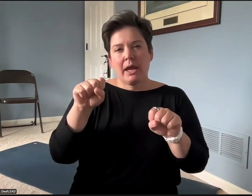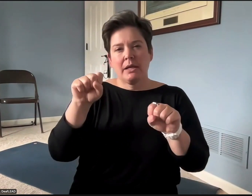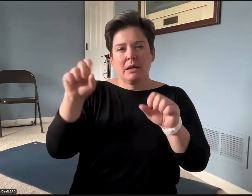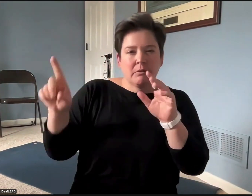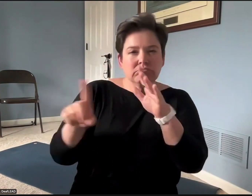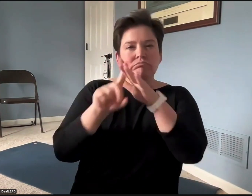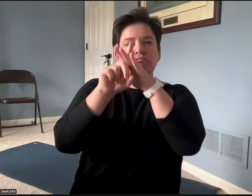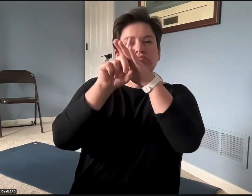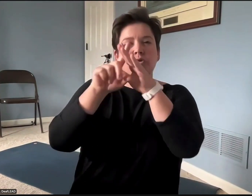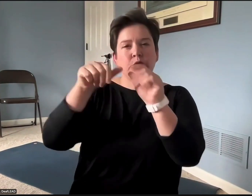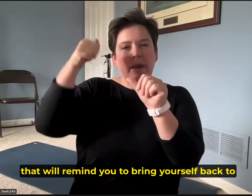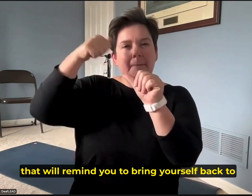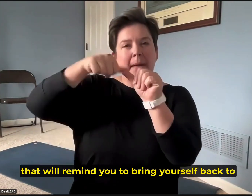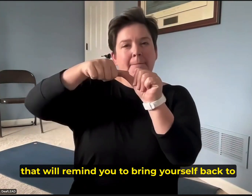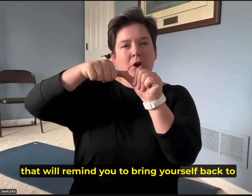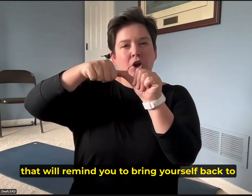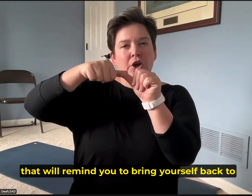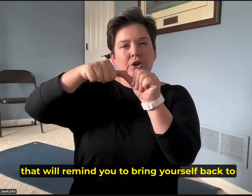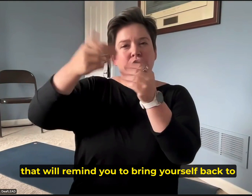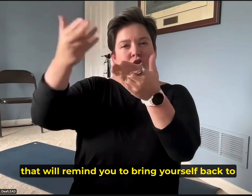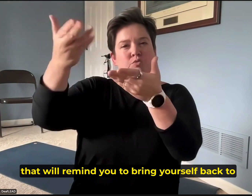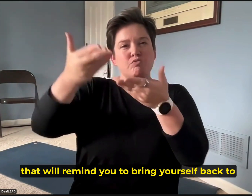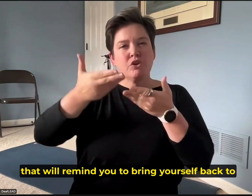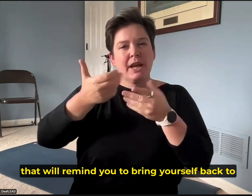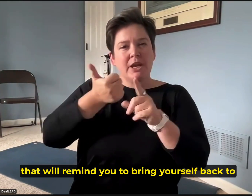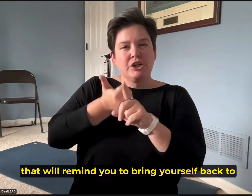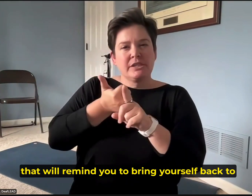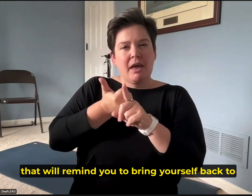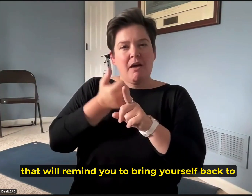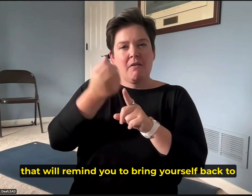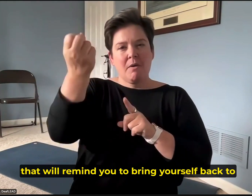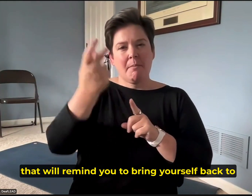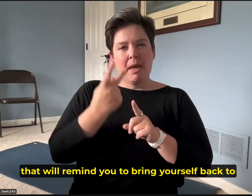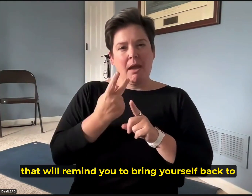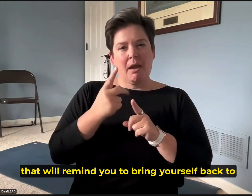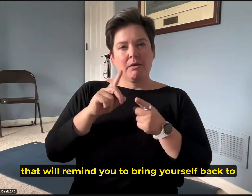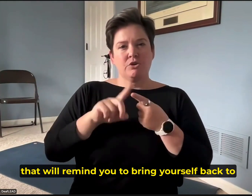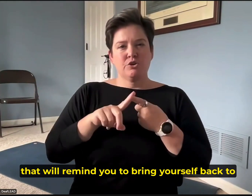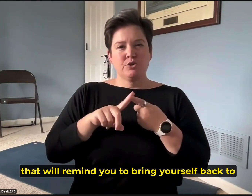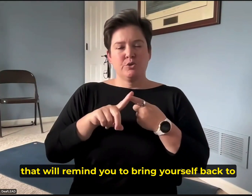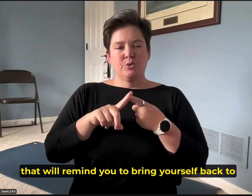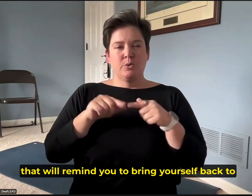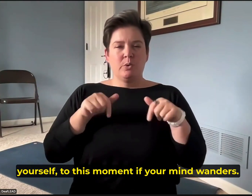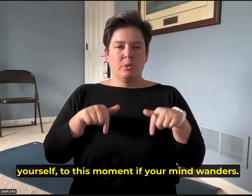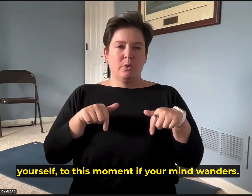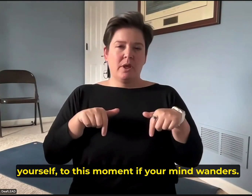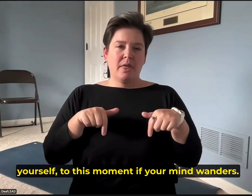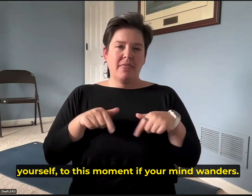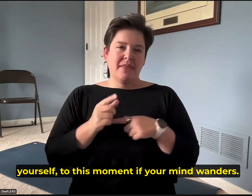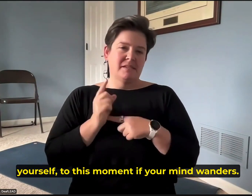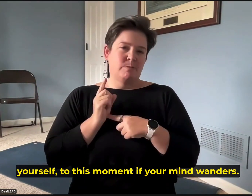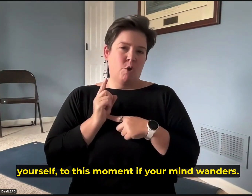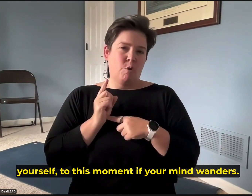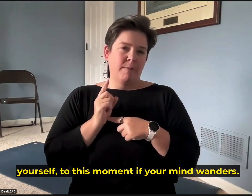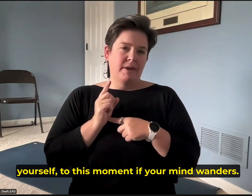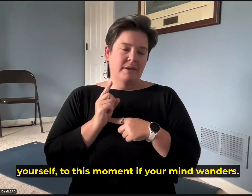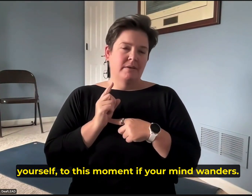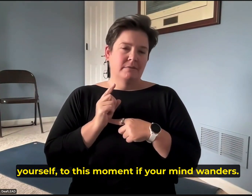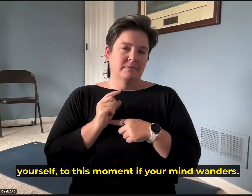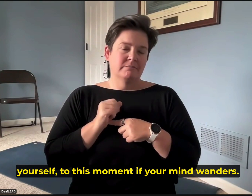anything that will remind you to bring yourself back to yourself, to this moment,